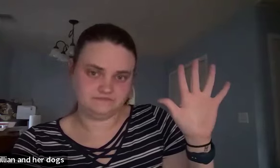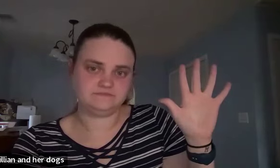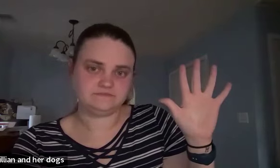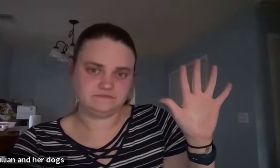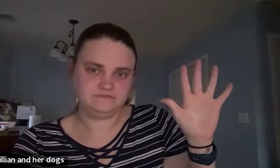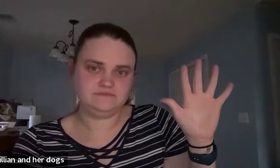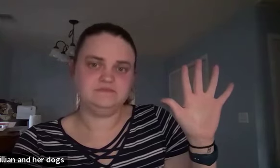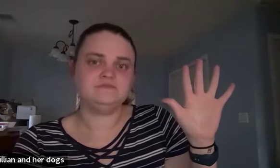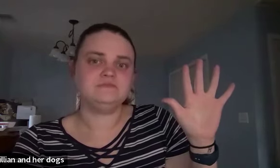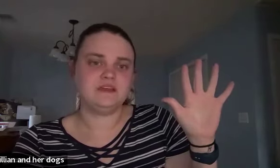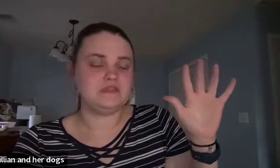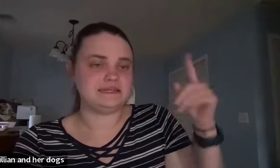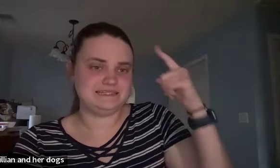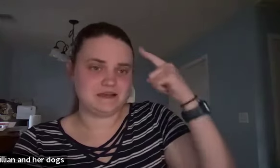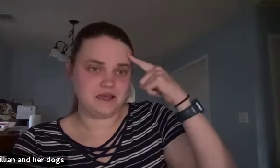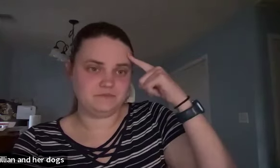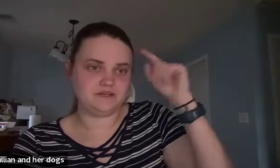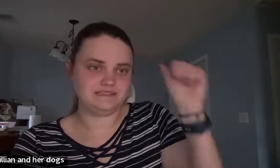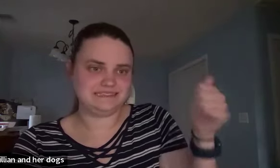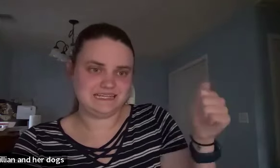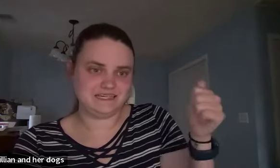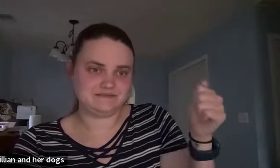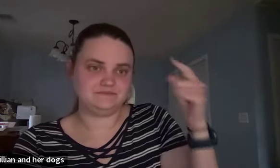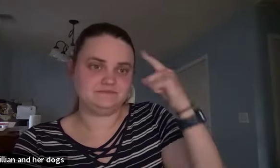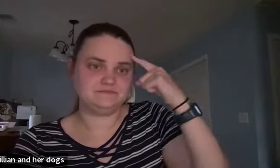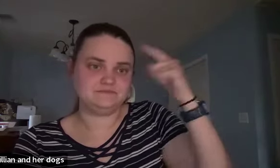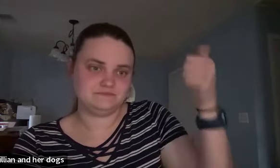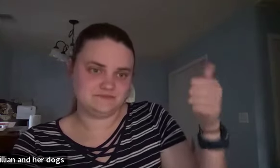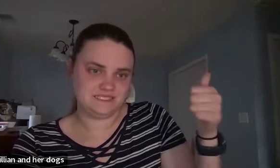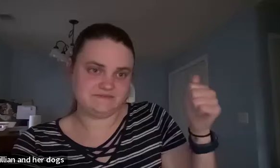And then a dime, 10. 10.